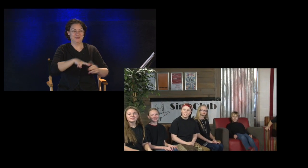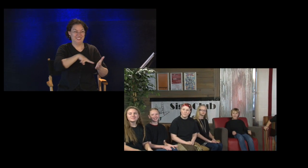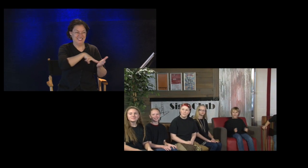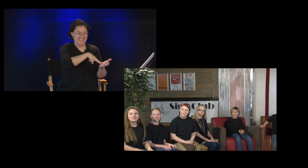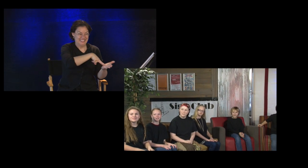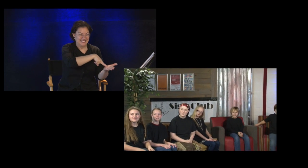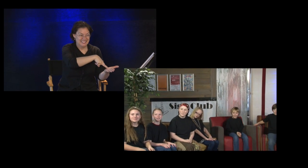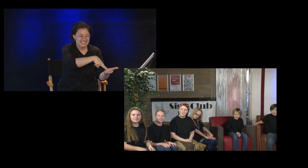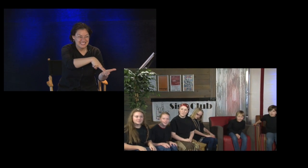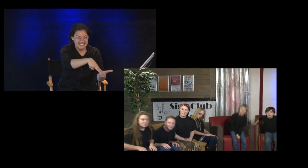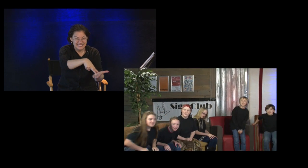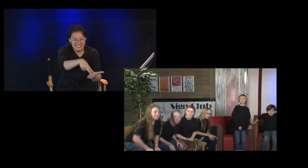Ready?